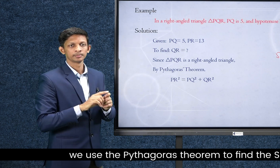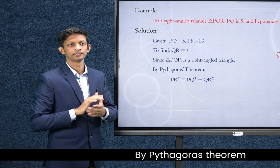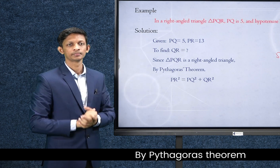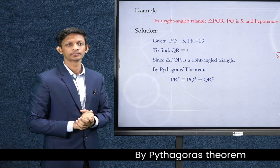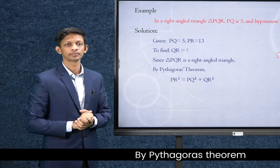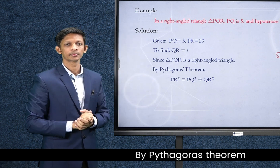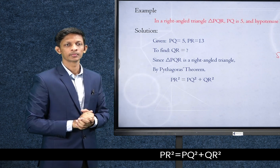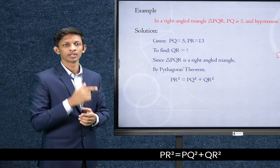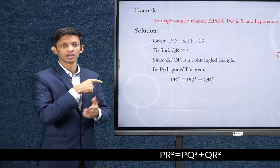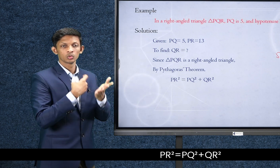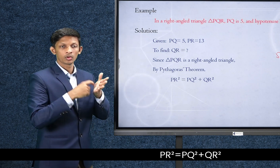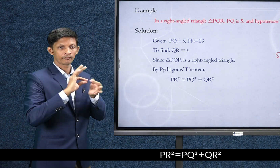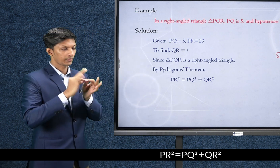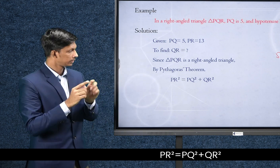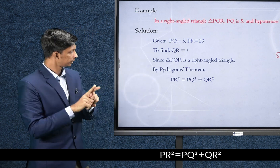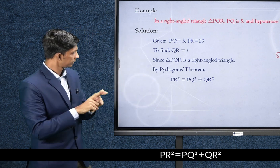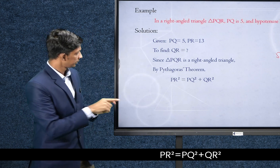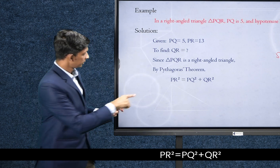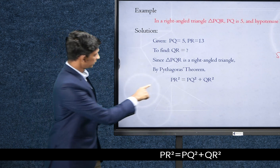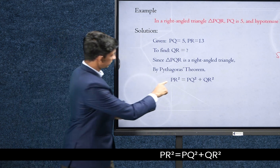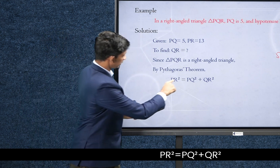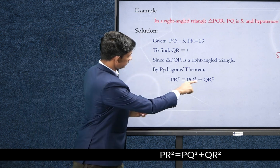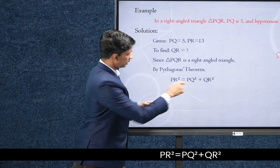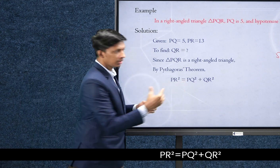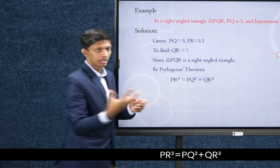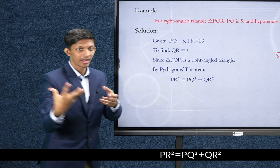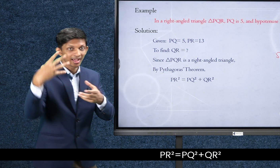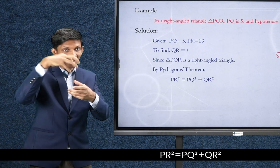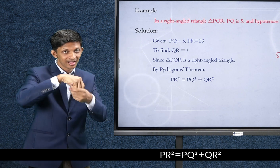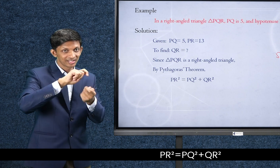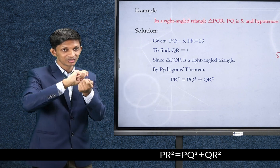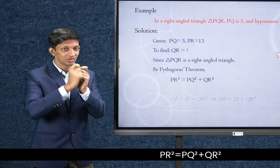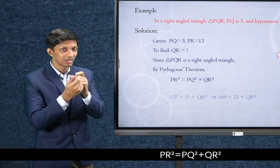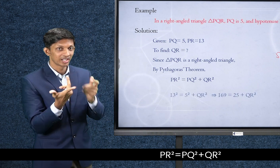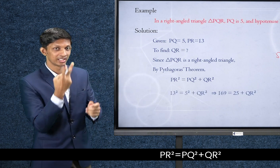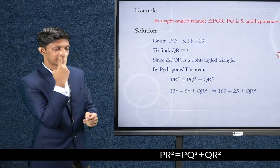By Pythagoras theorem, PR square is equal to PQ square plus QR square.